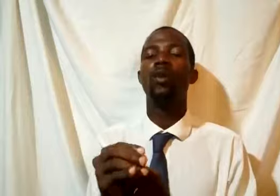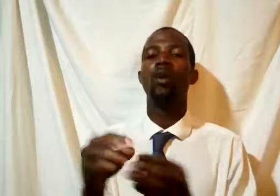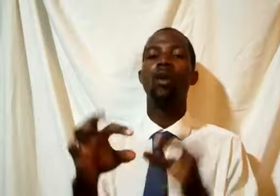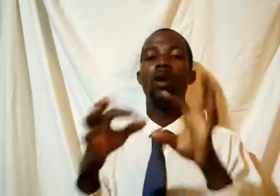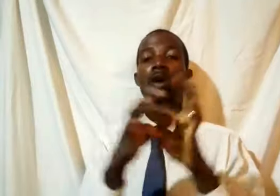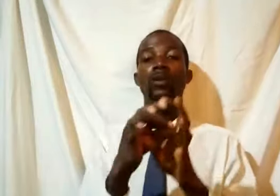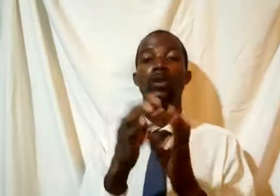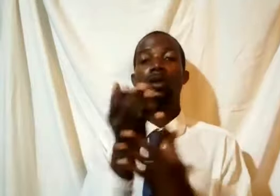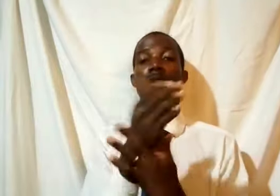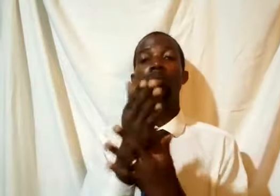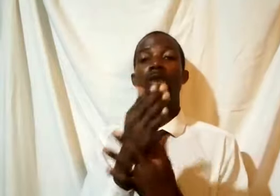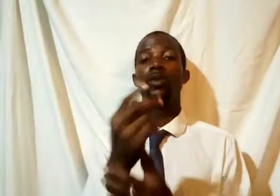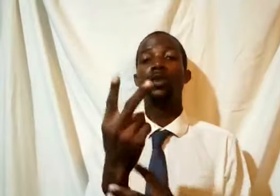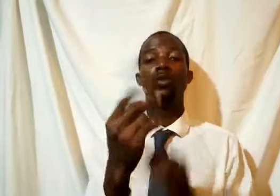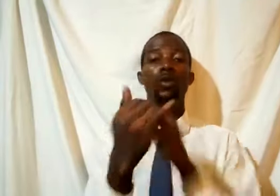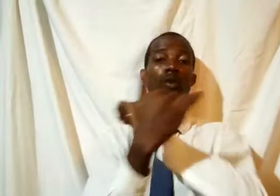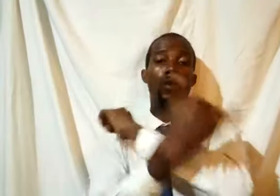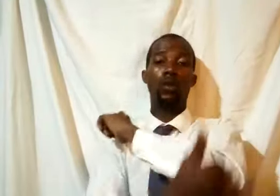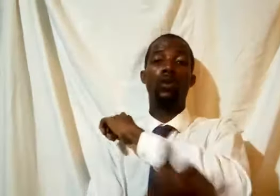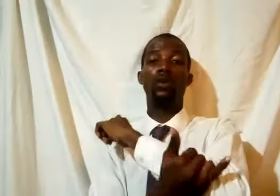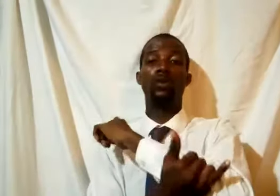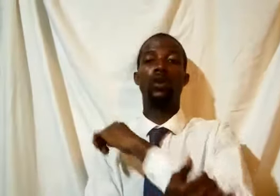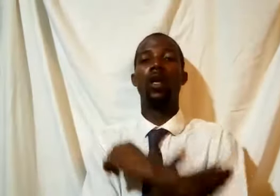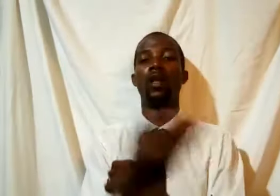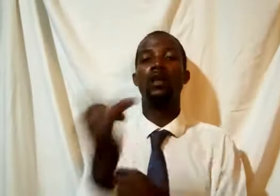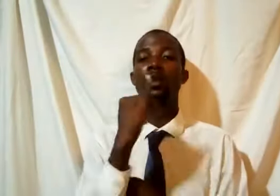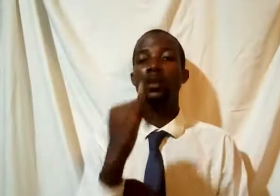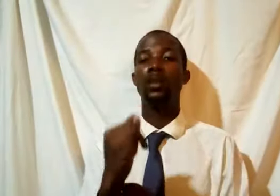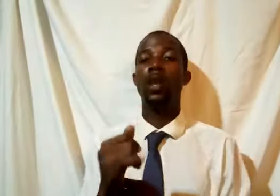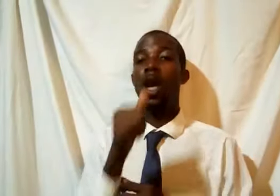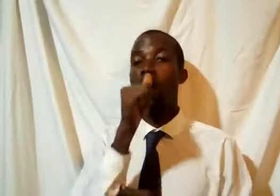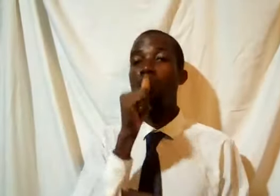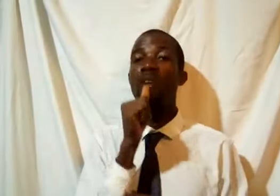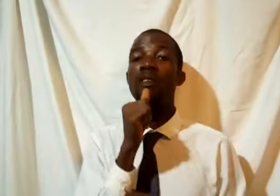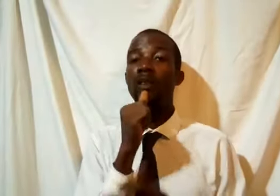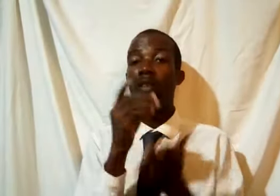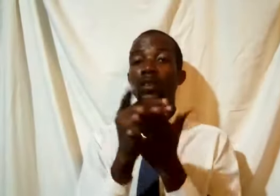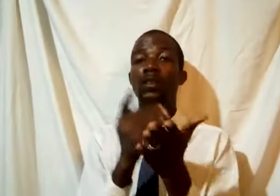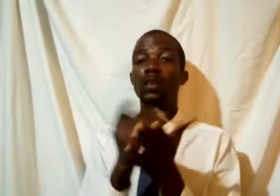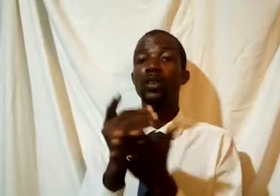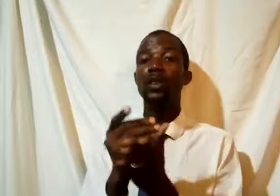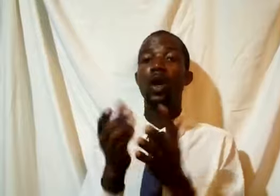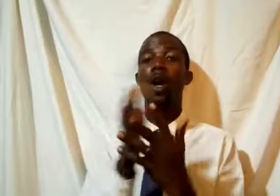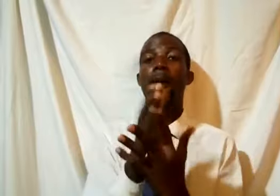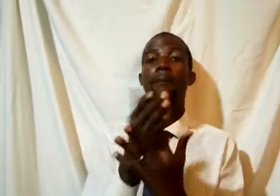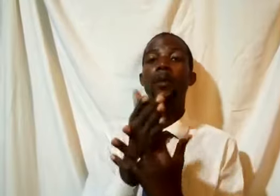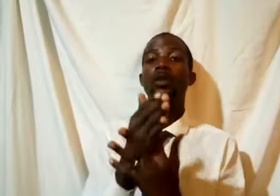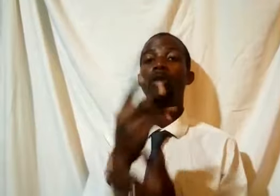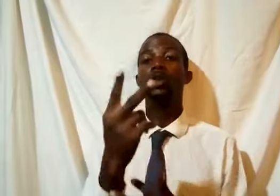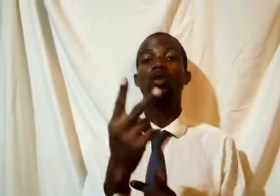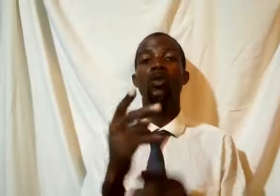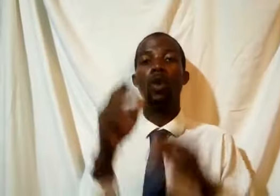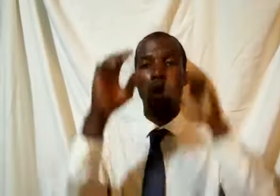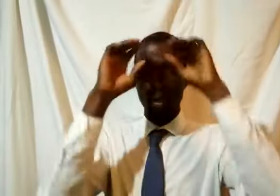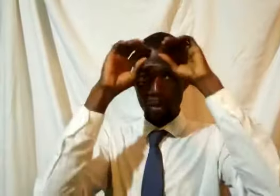countries. There is a private conversation between the two presidents. Number